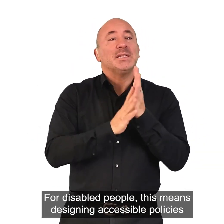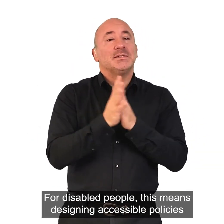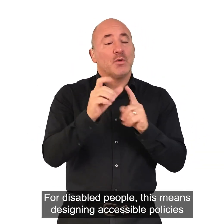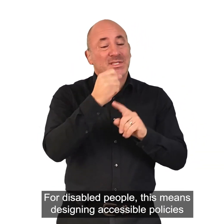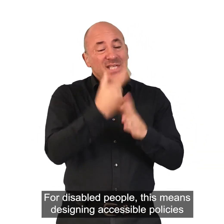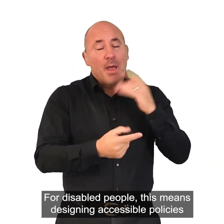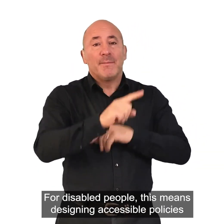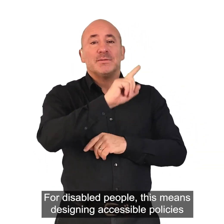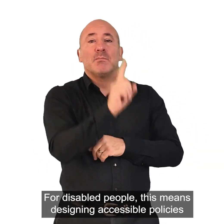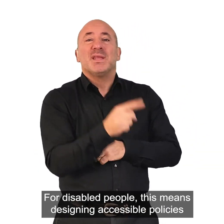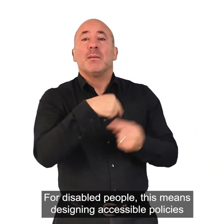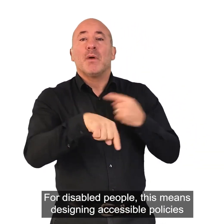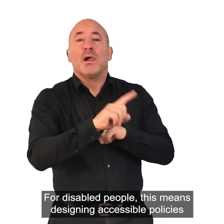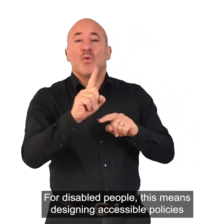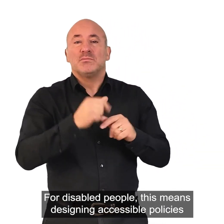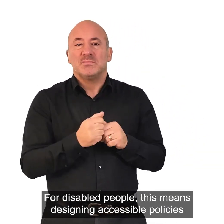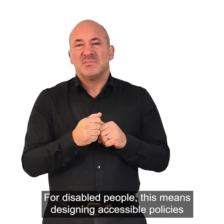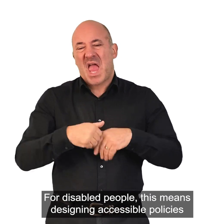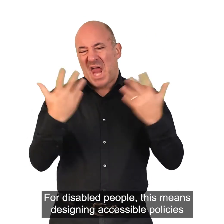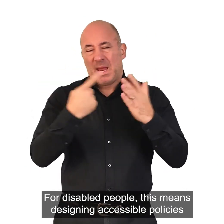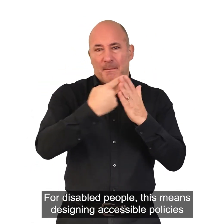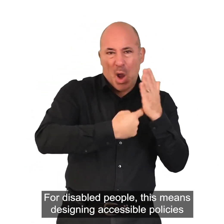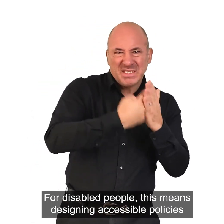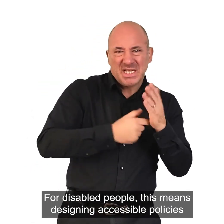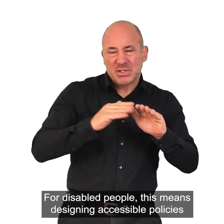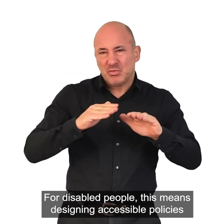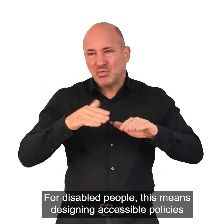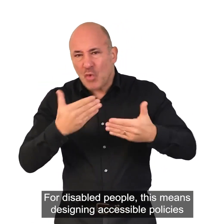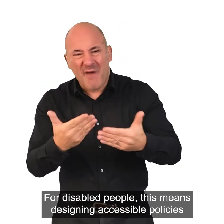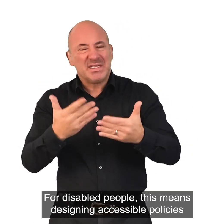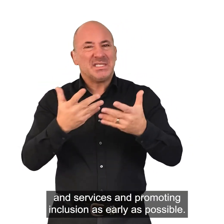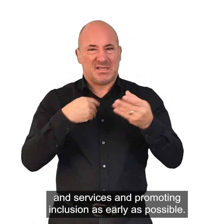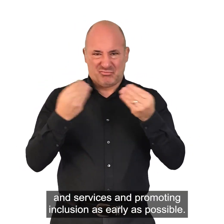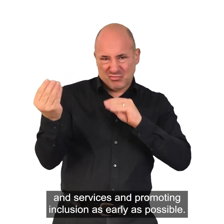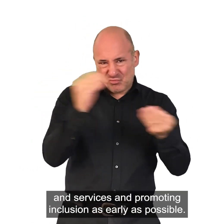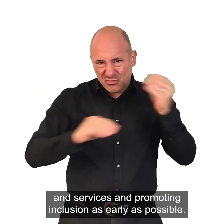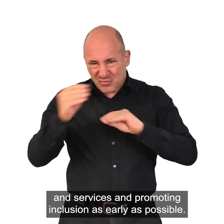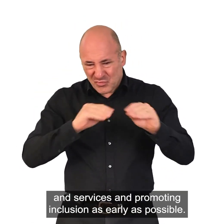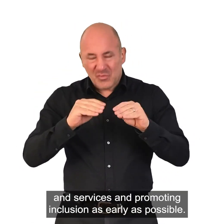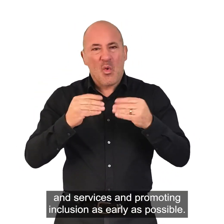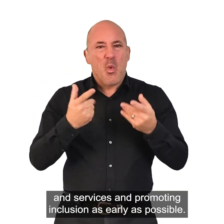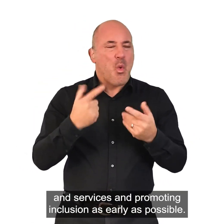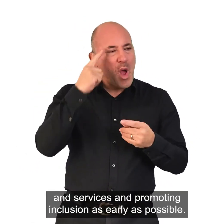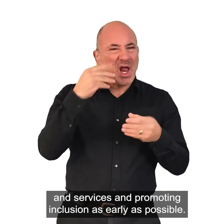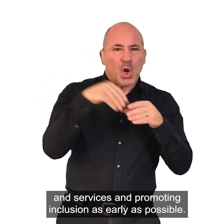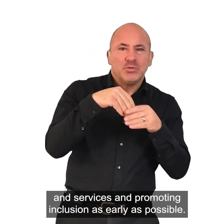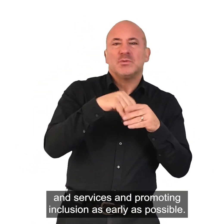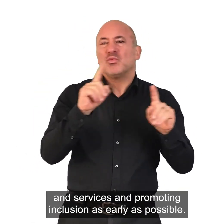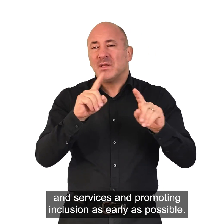For disabled people, this means designing accessible policies and services and promoting inclusion